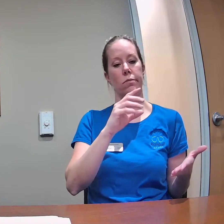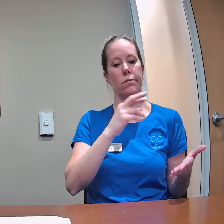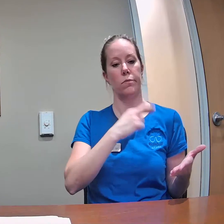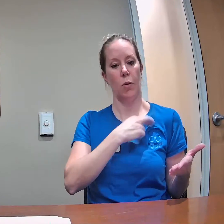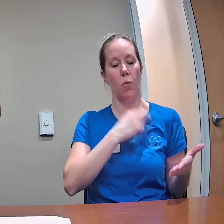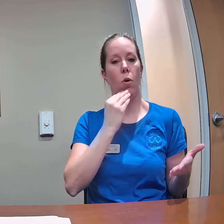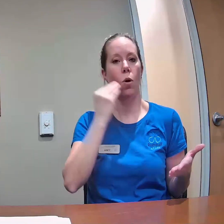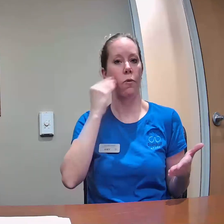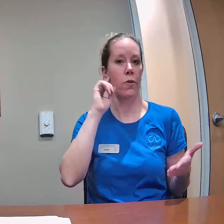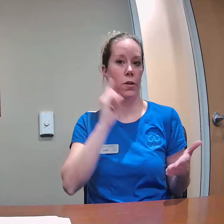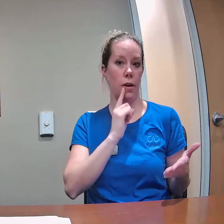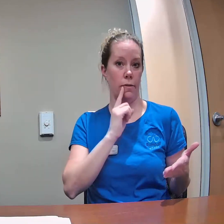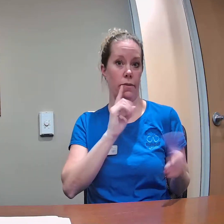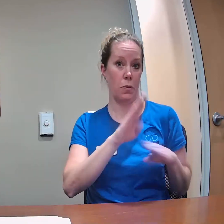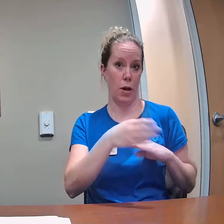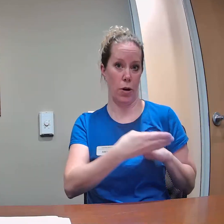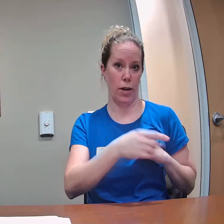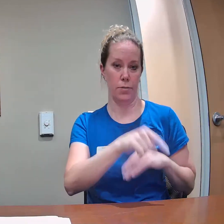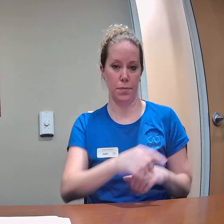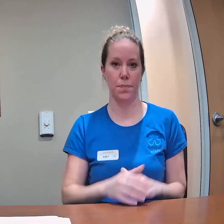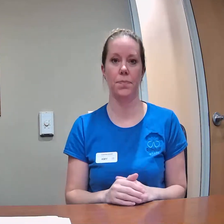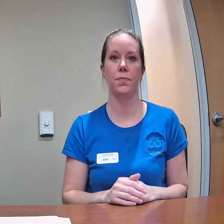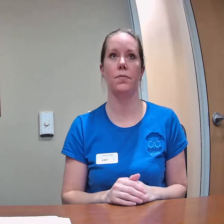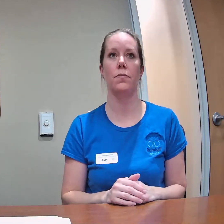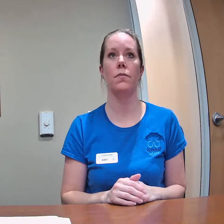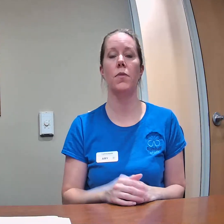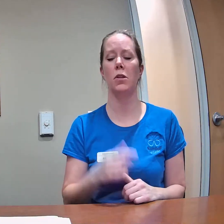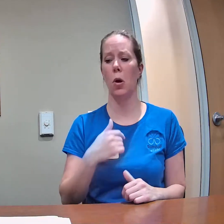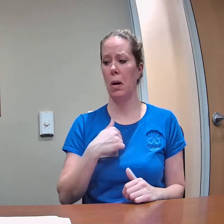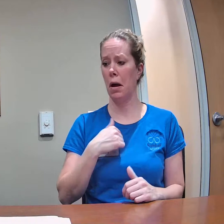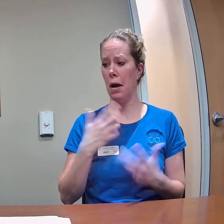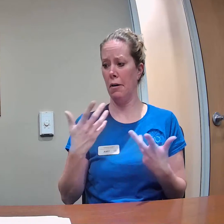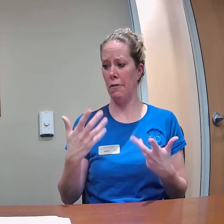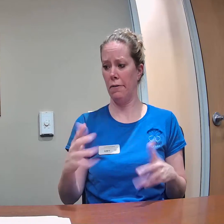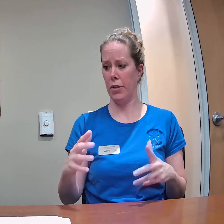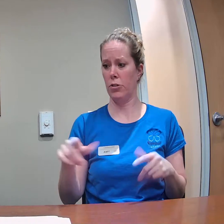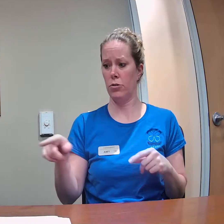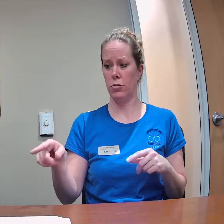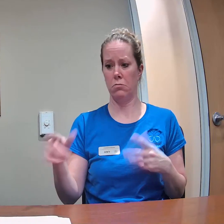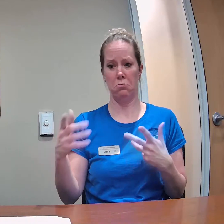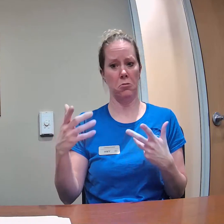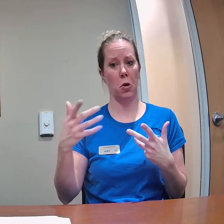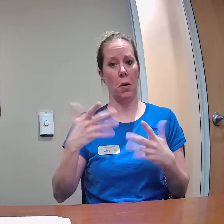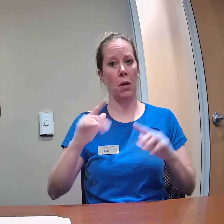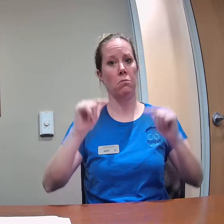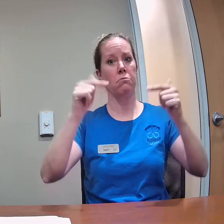And so if there are any questions, I'm more than happy to answer them.